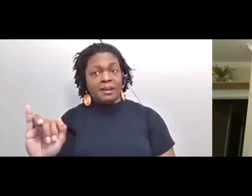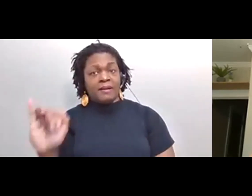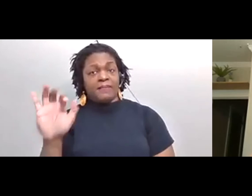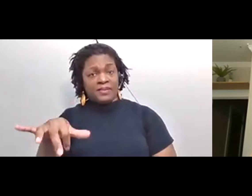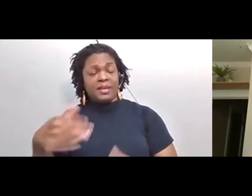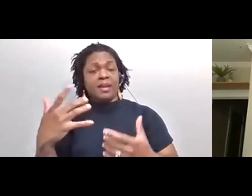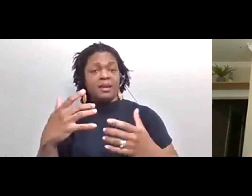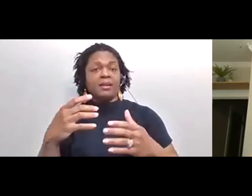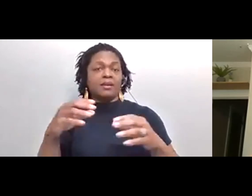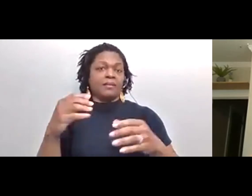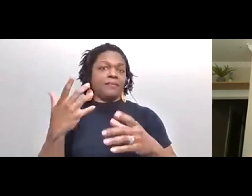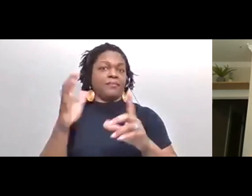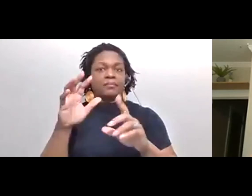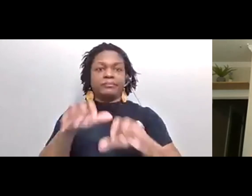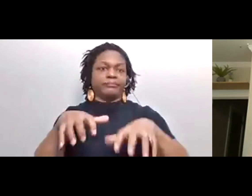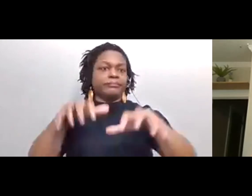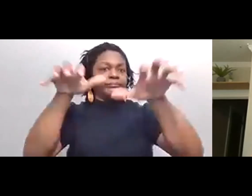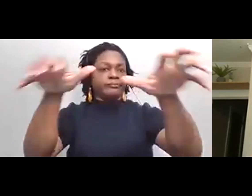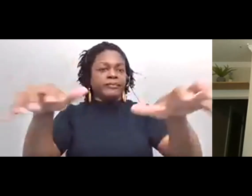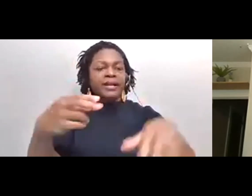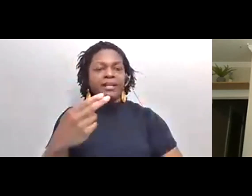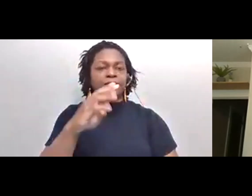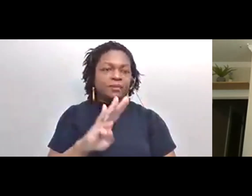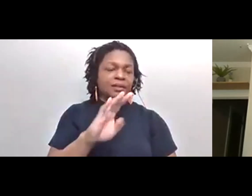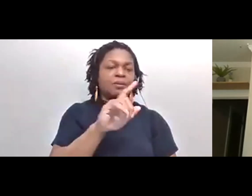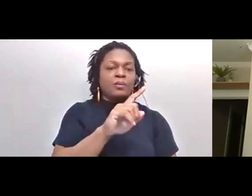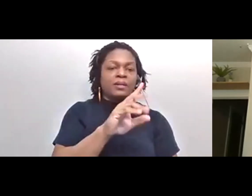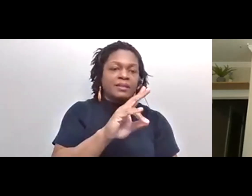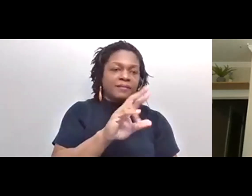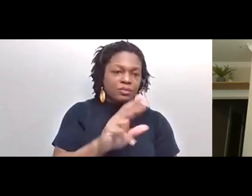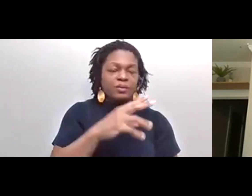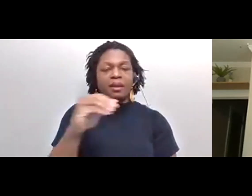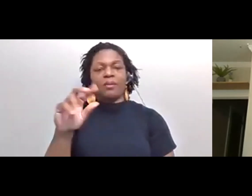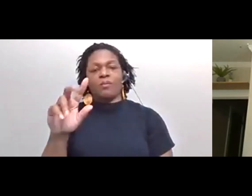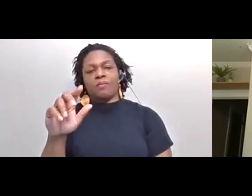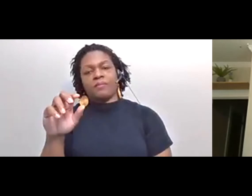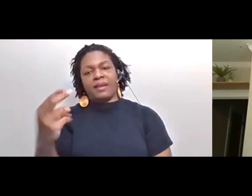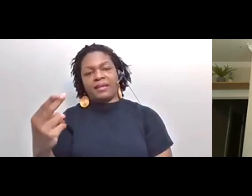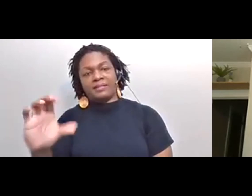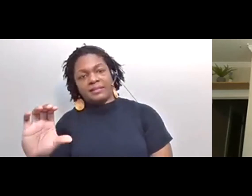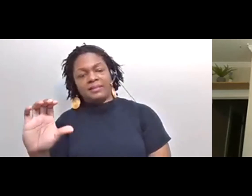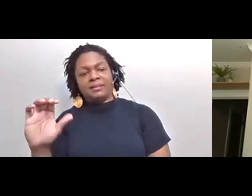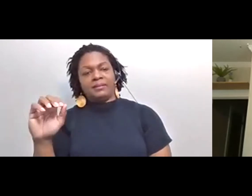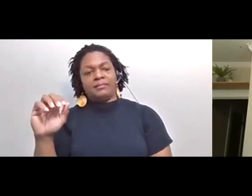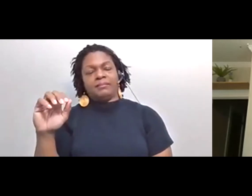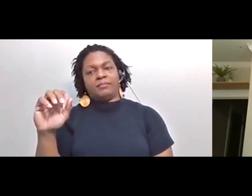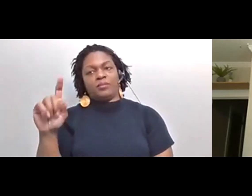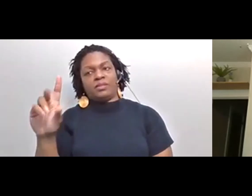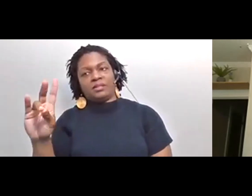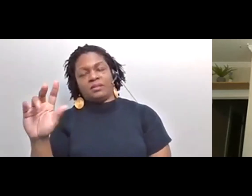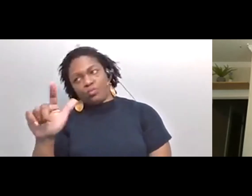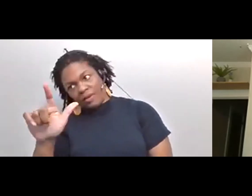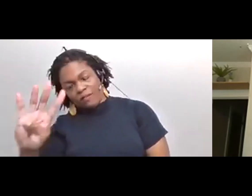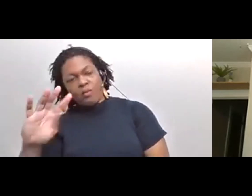services. So HB 172 and HCR 34 both passed, sailed through